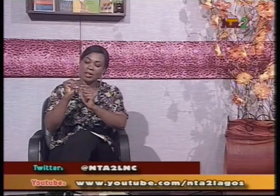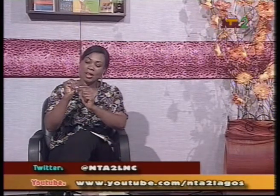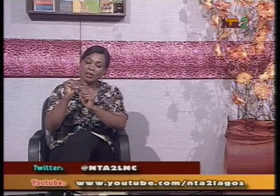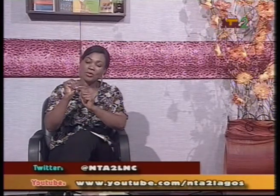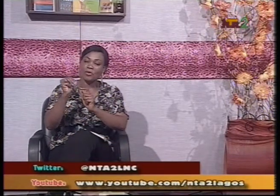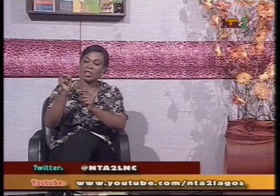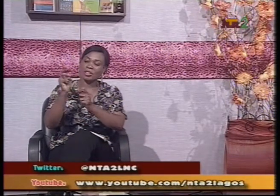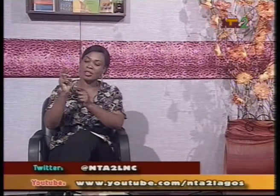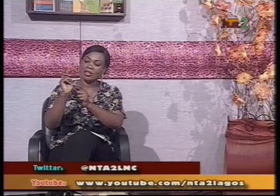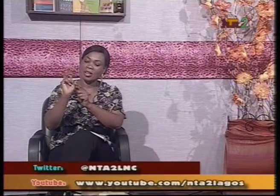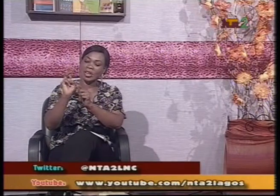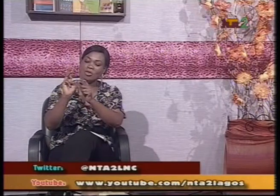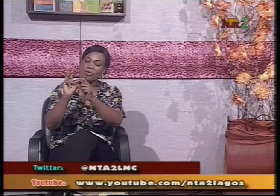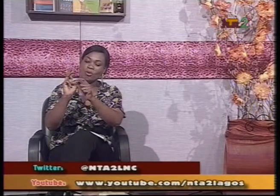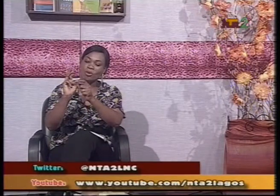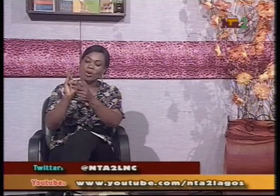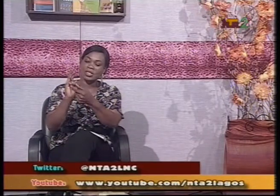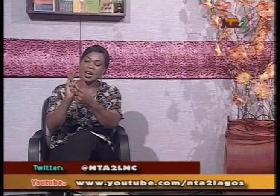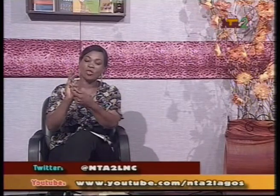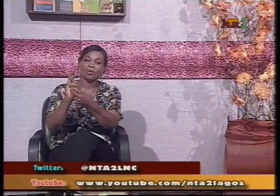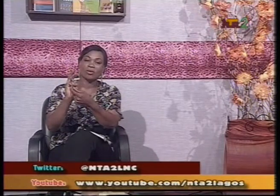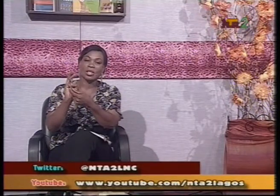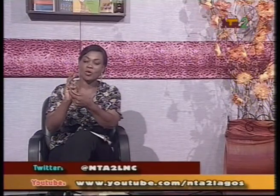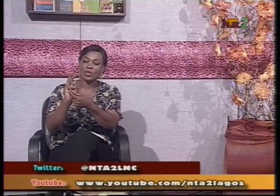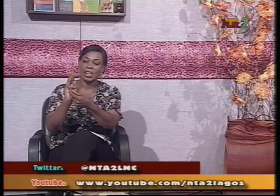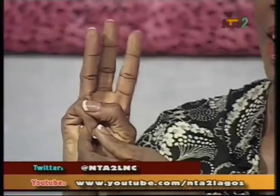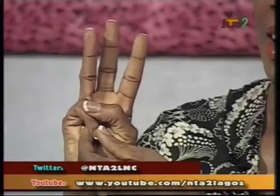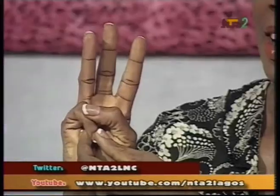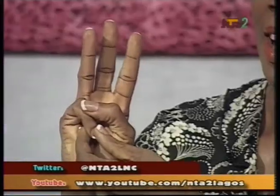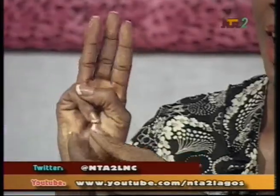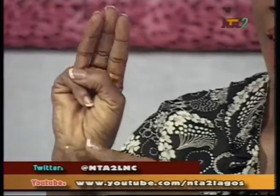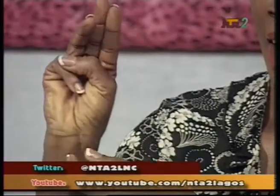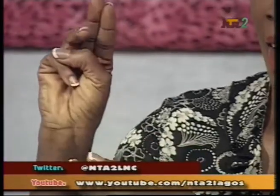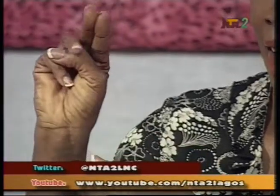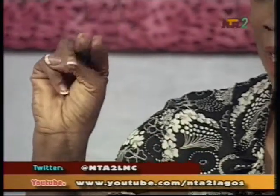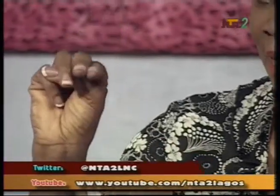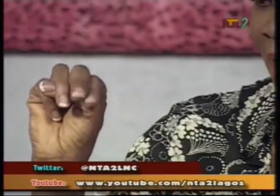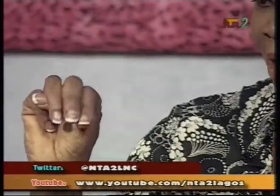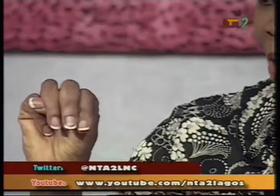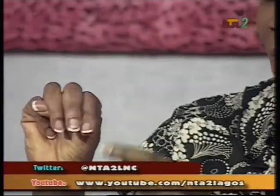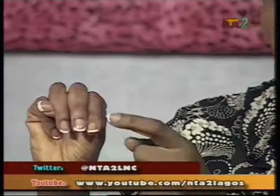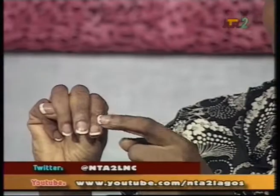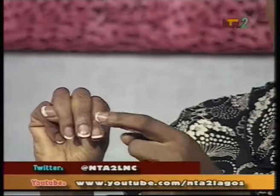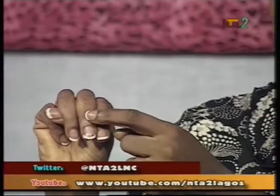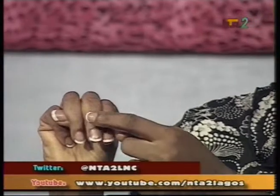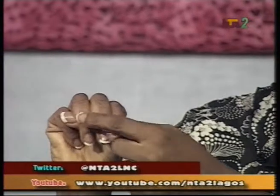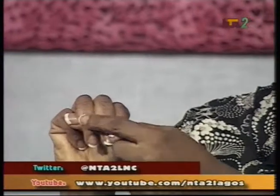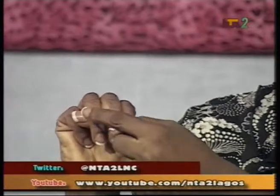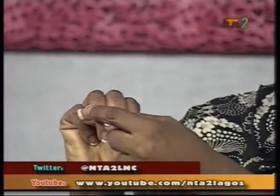The three finger, again, you close down your little finger and then you have your 3 legs. That's